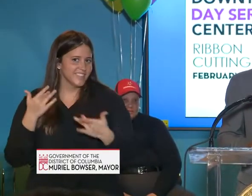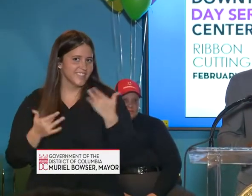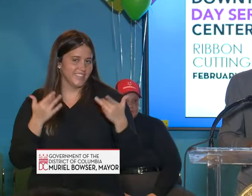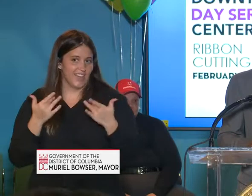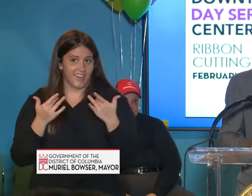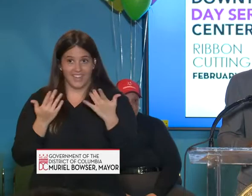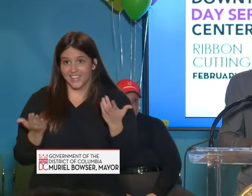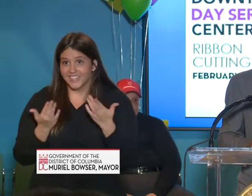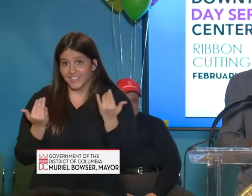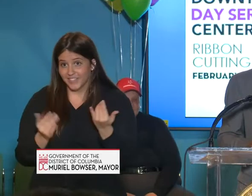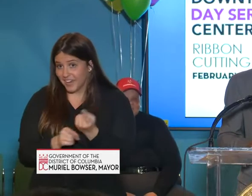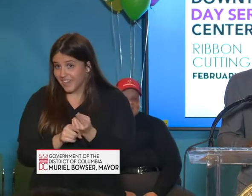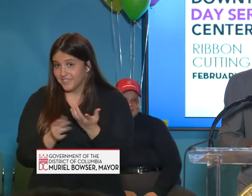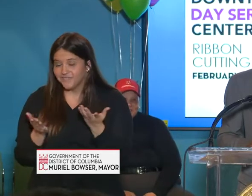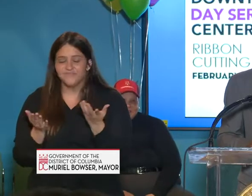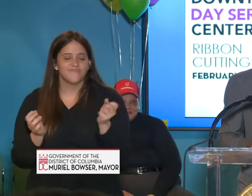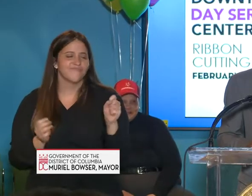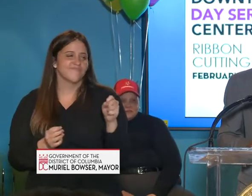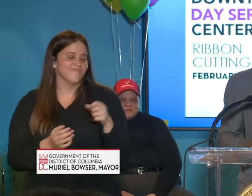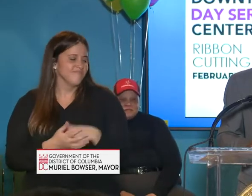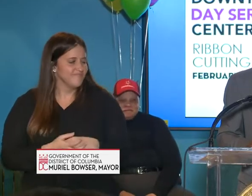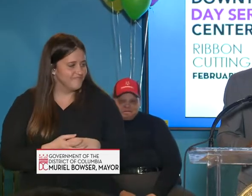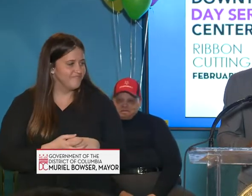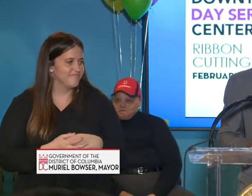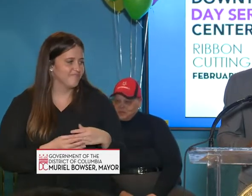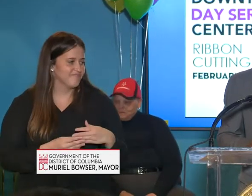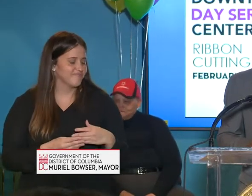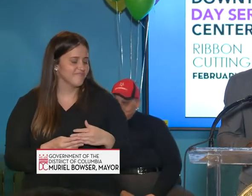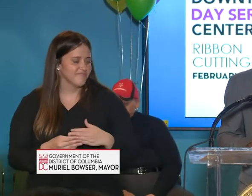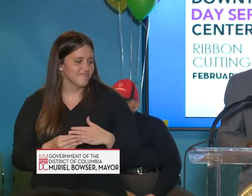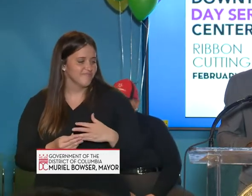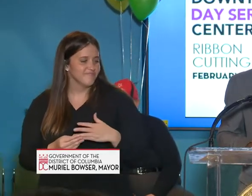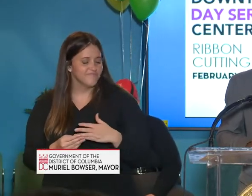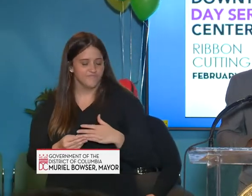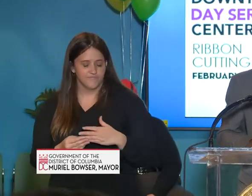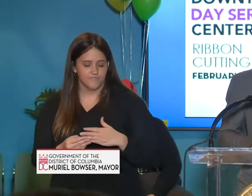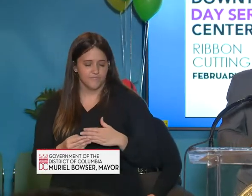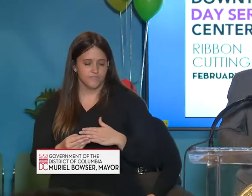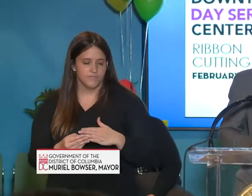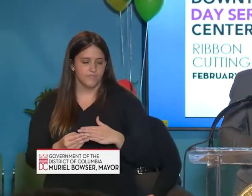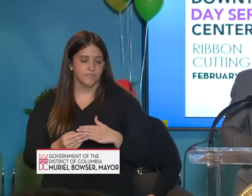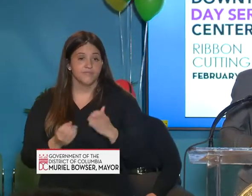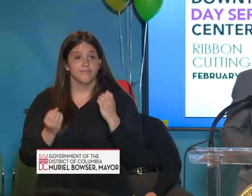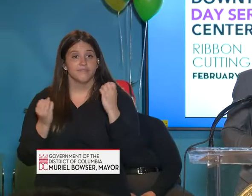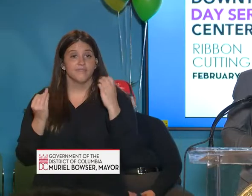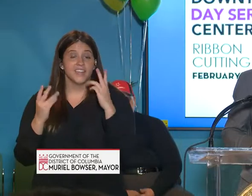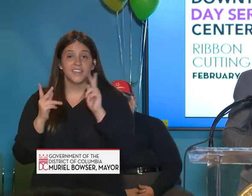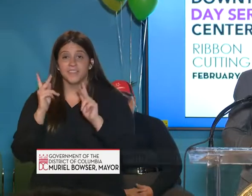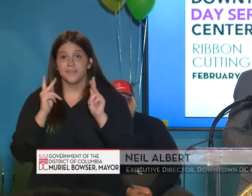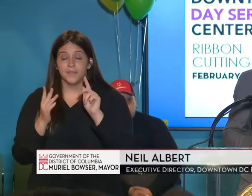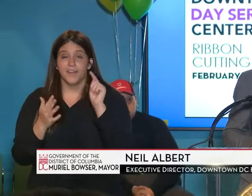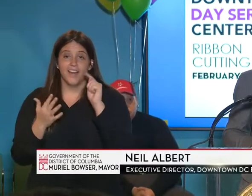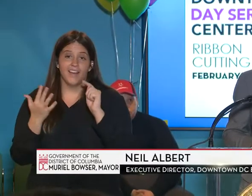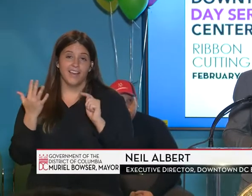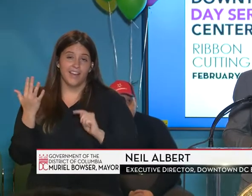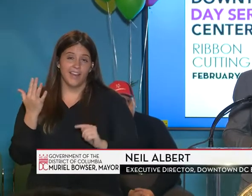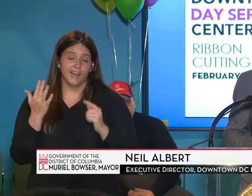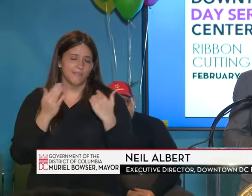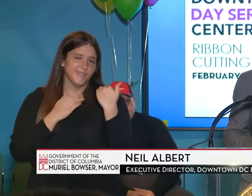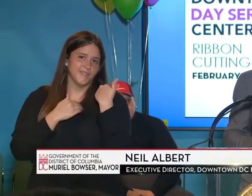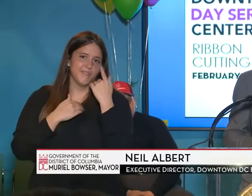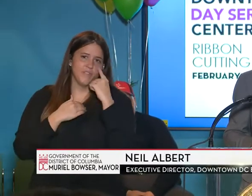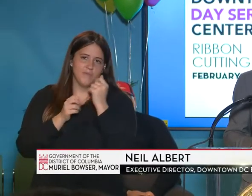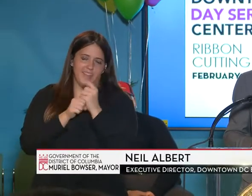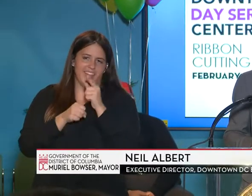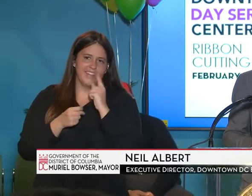that it's here, aren't we? Yeah. All right. So there are a number of people that are responsible for making